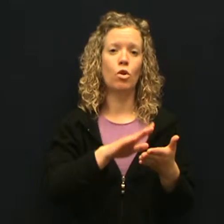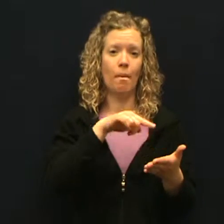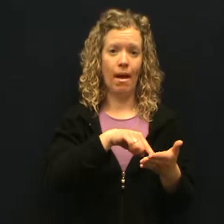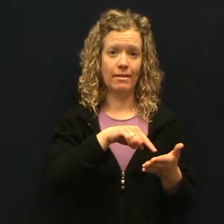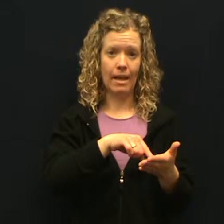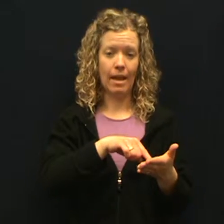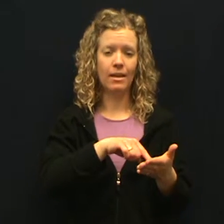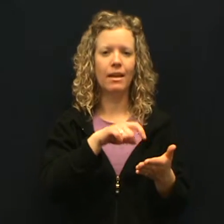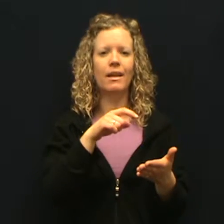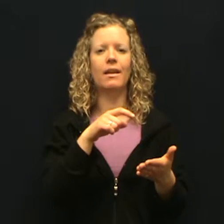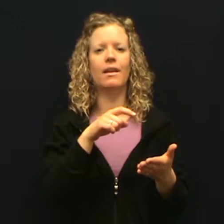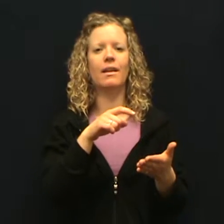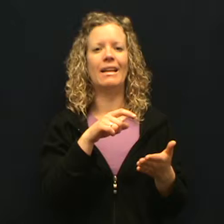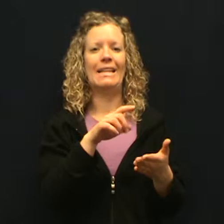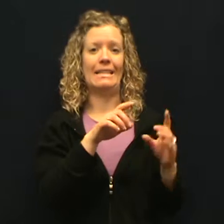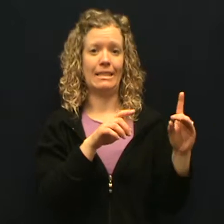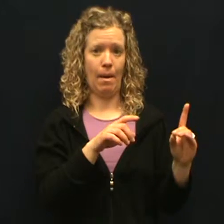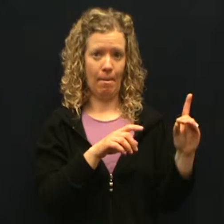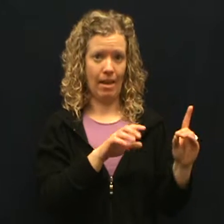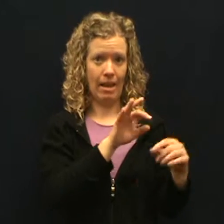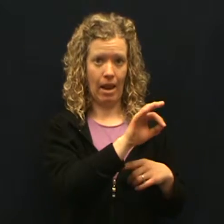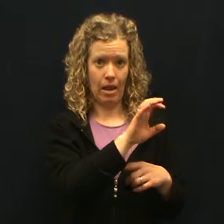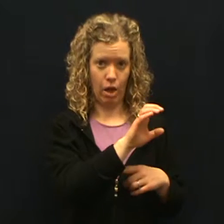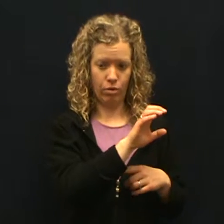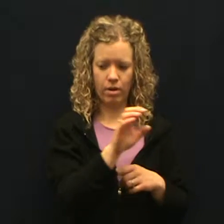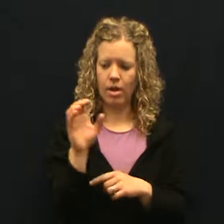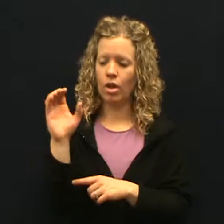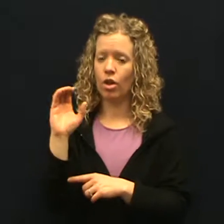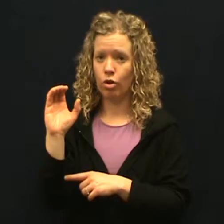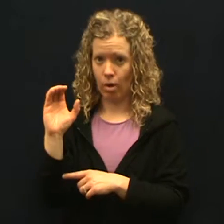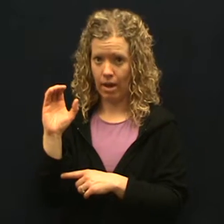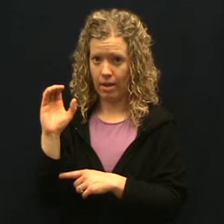debt expense for $900, credit allowance for doubtful accounts for $900.